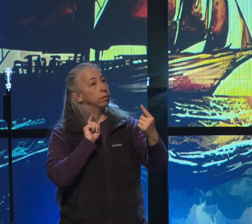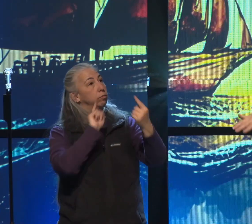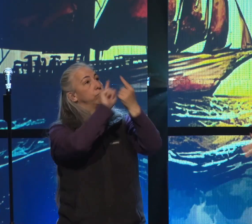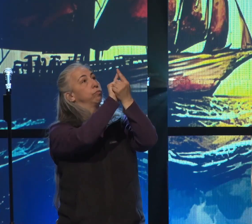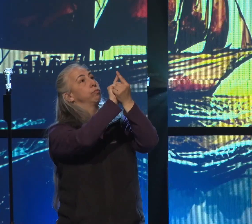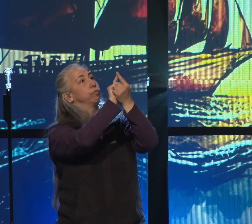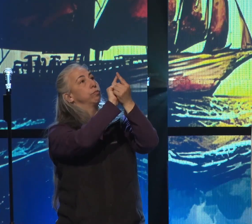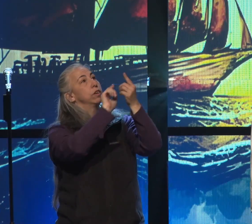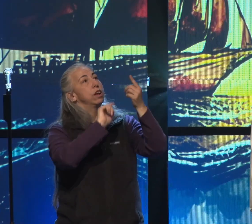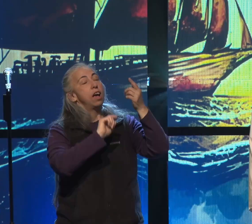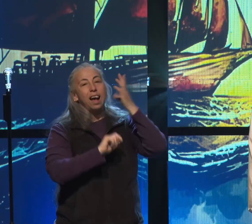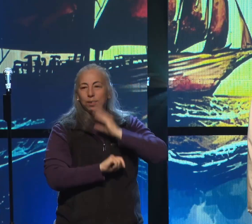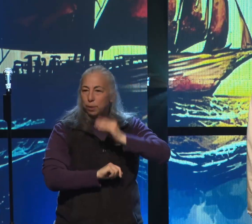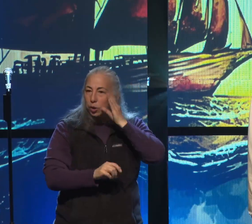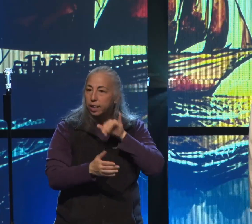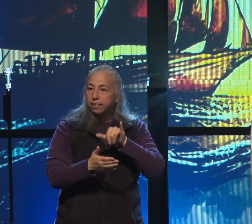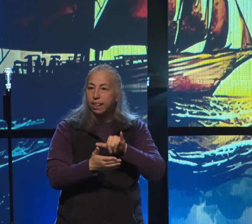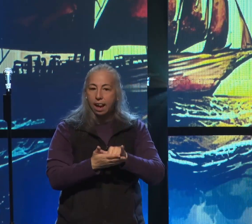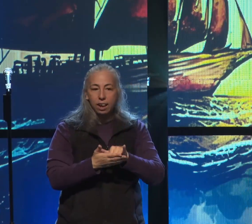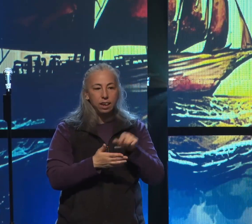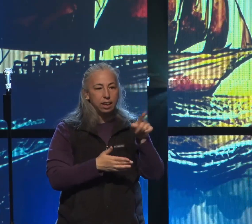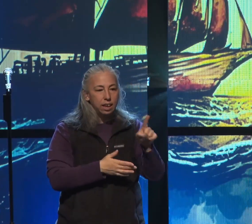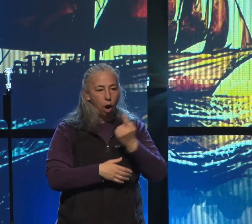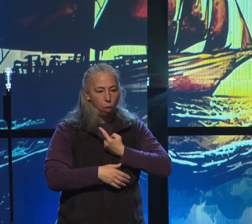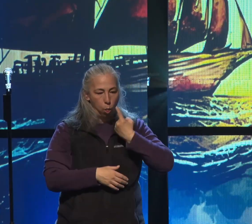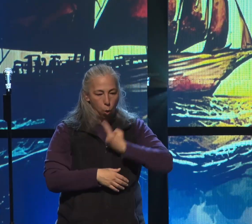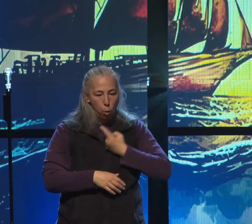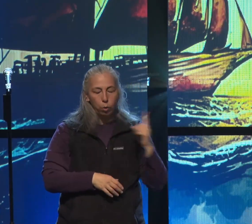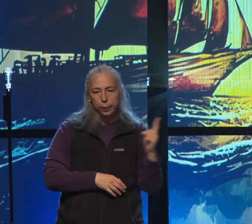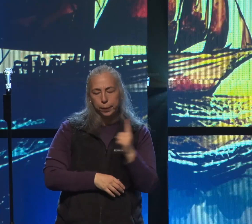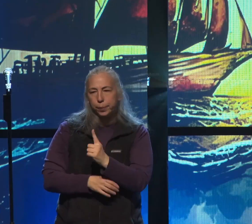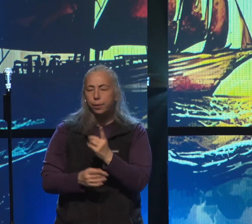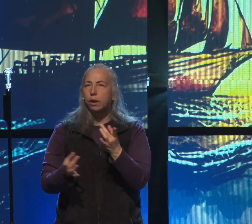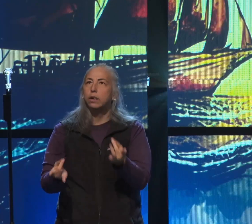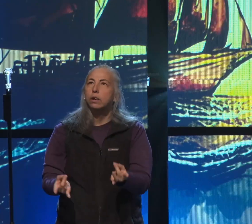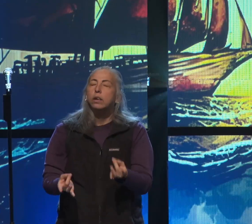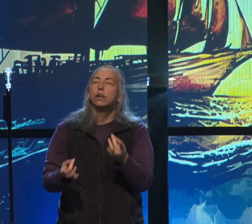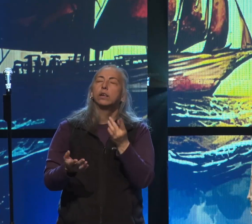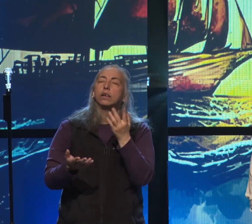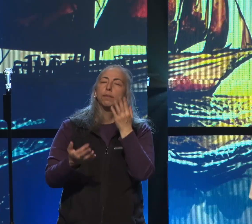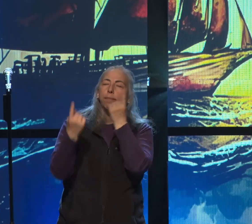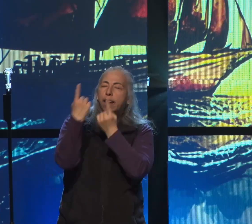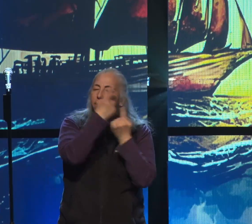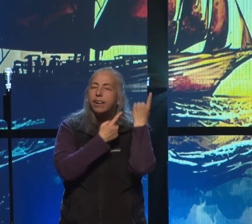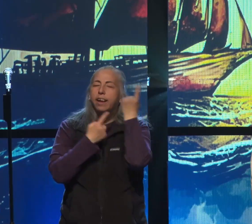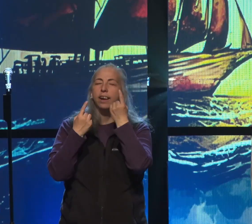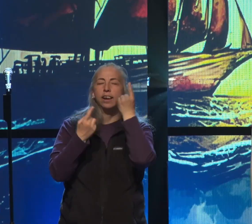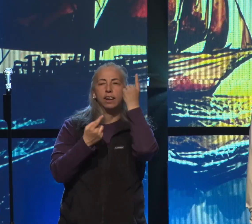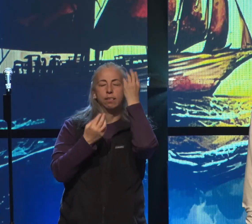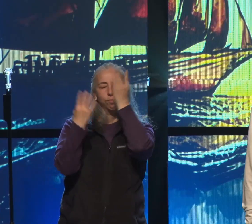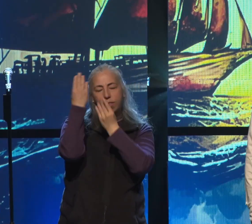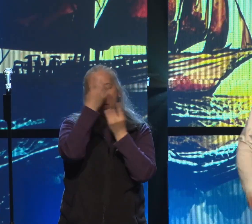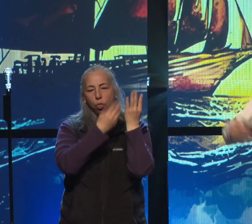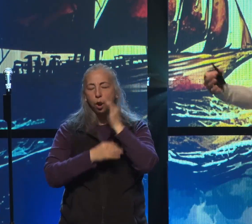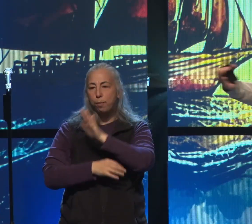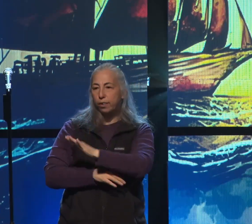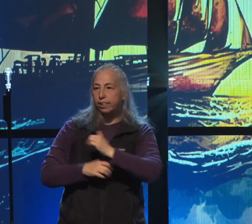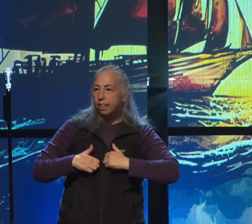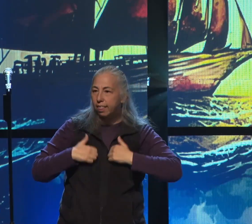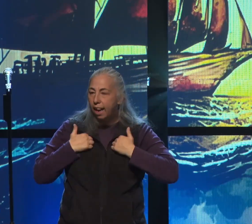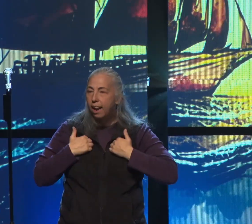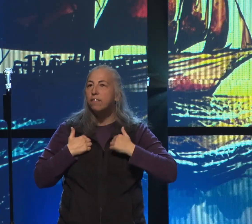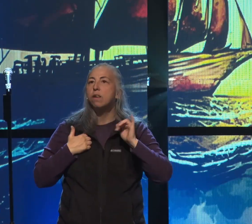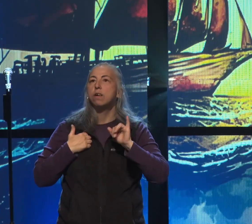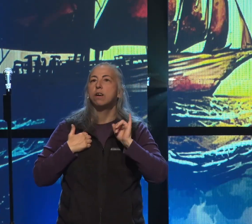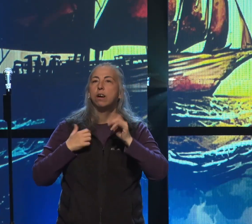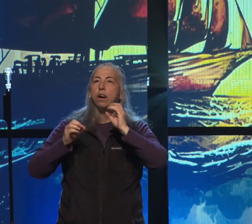went to Arabia. Like he went out by himself and like meditated and thought about stuff and considered his life, right? And then he comes